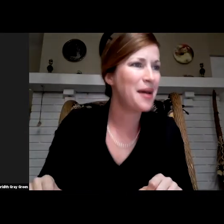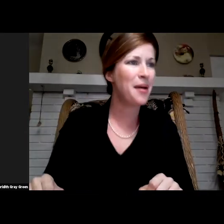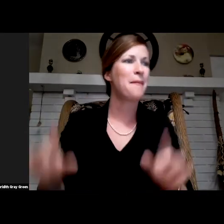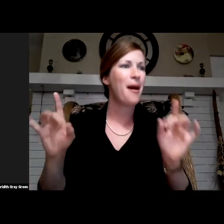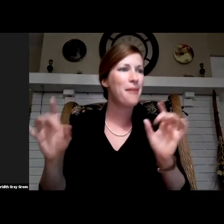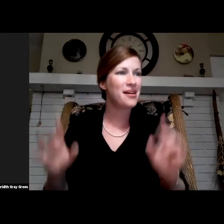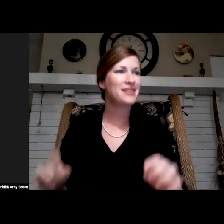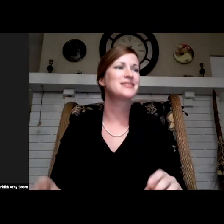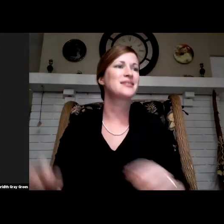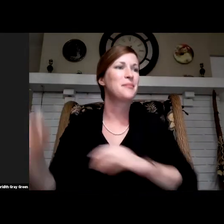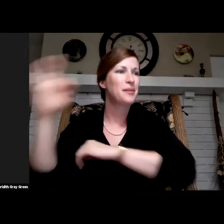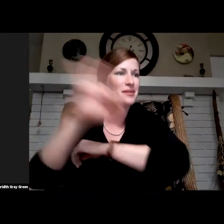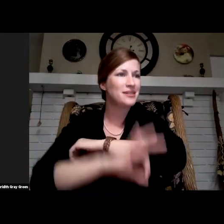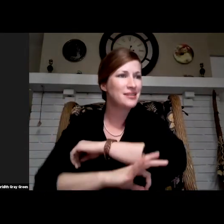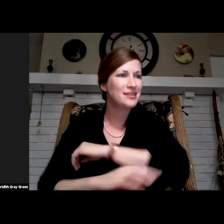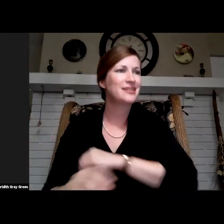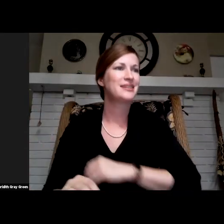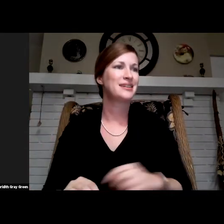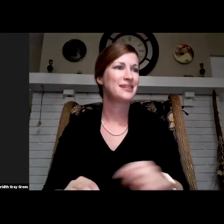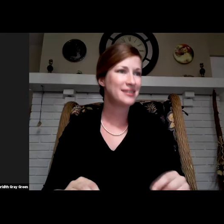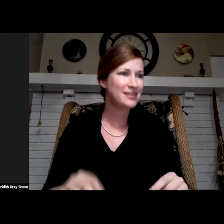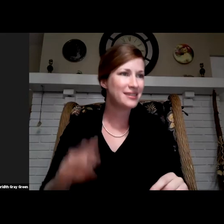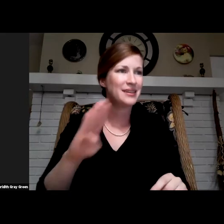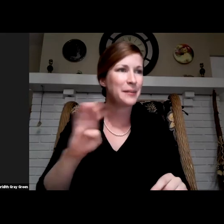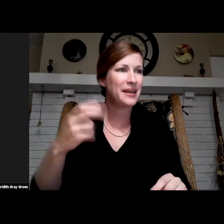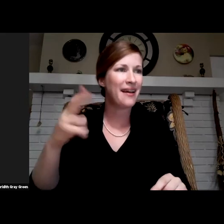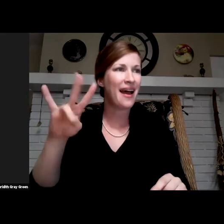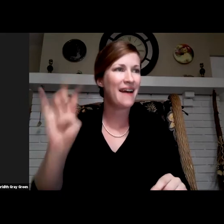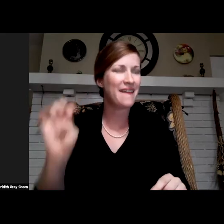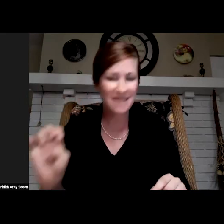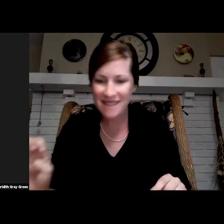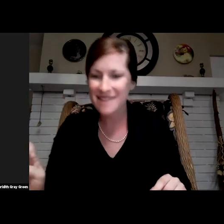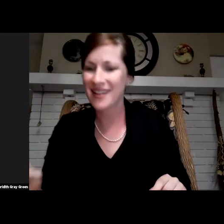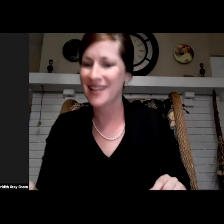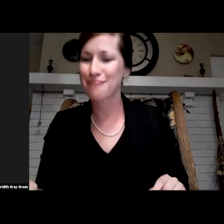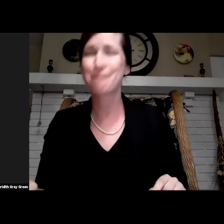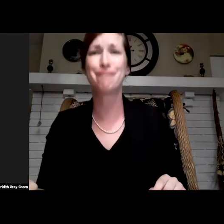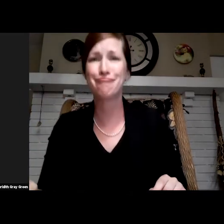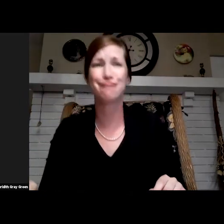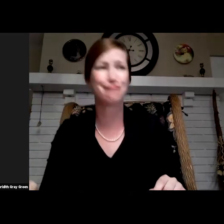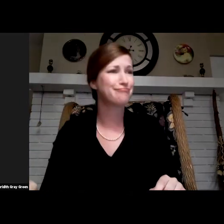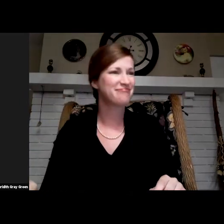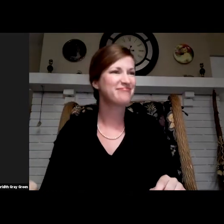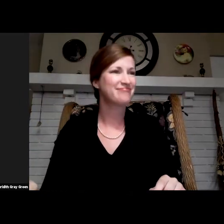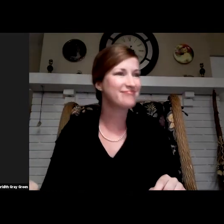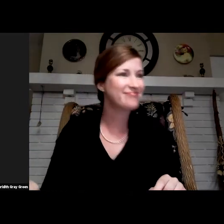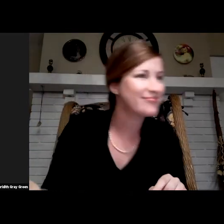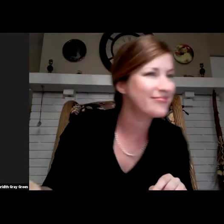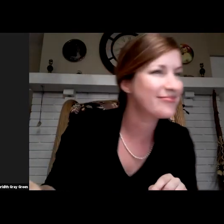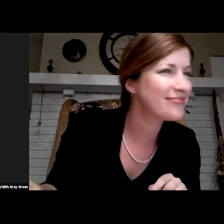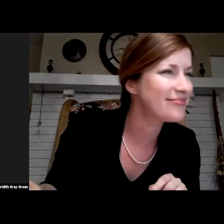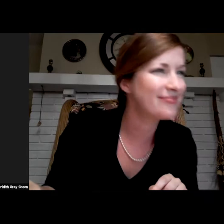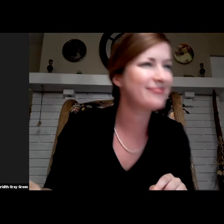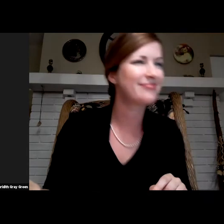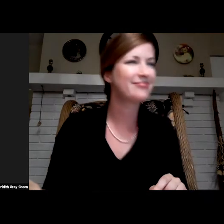Oh, I see some here in the cloud. Sun setting, bubbles, beehive.